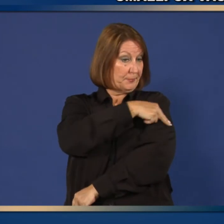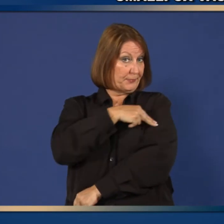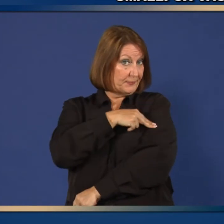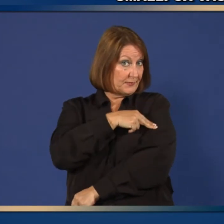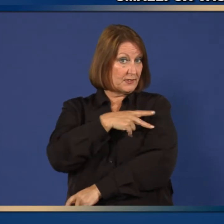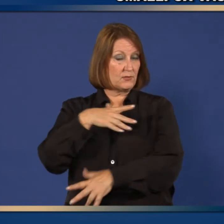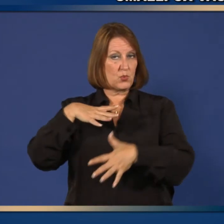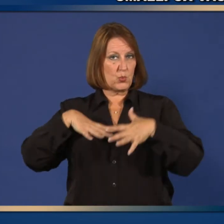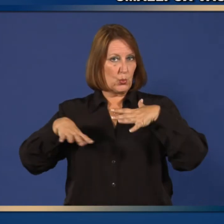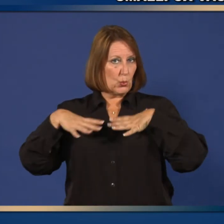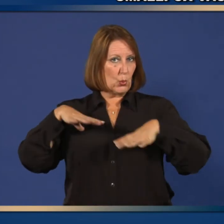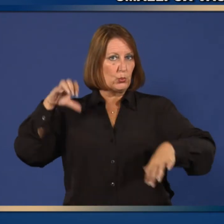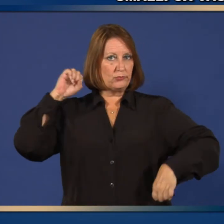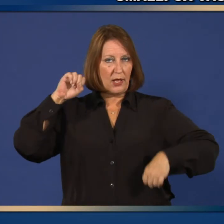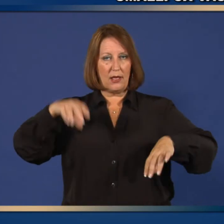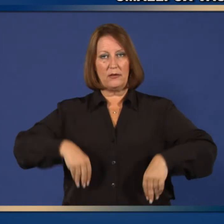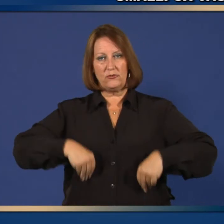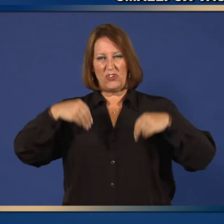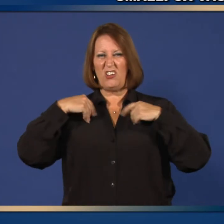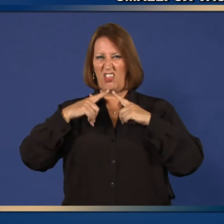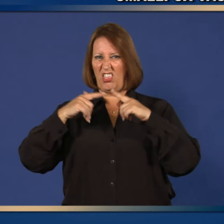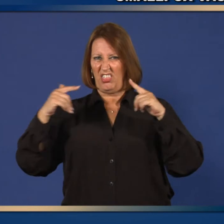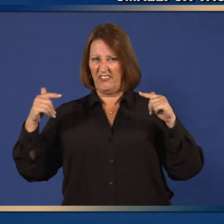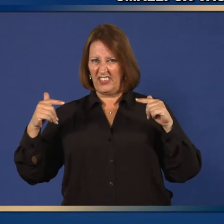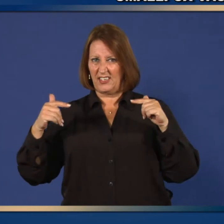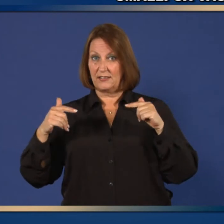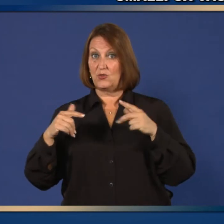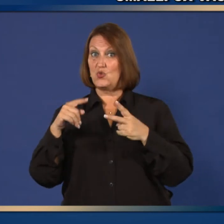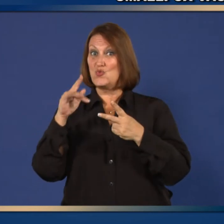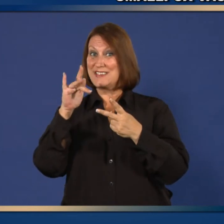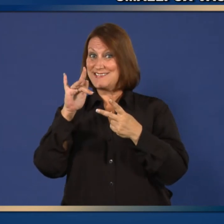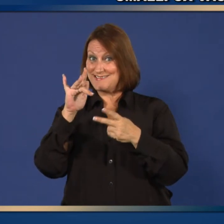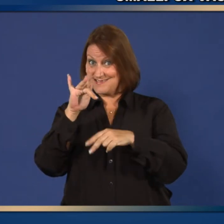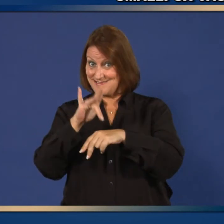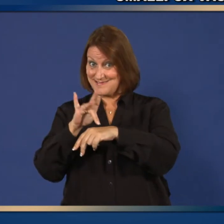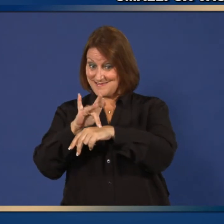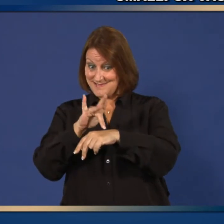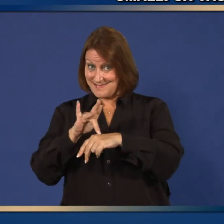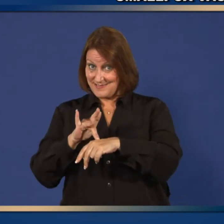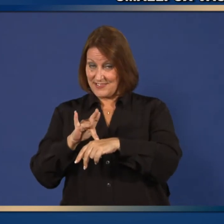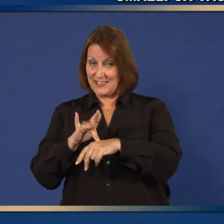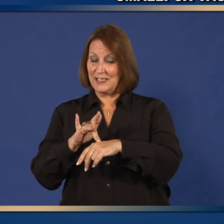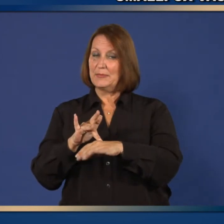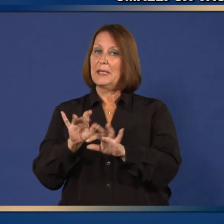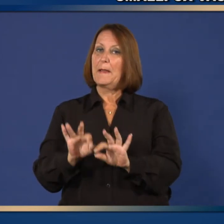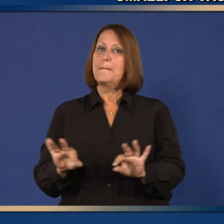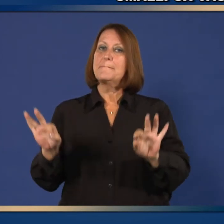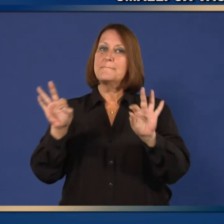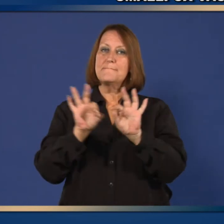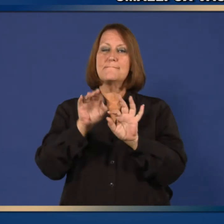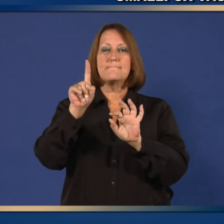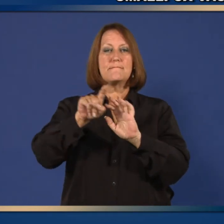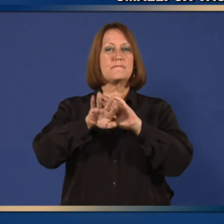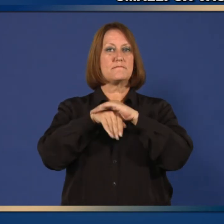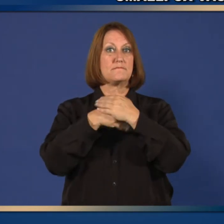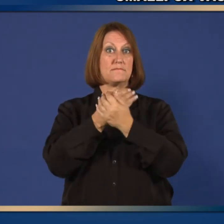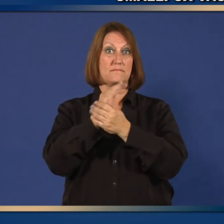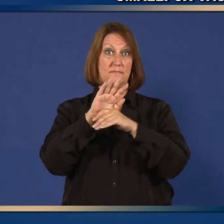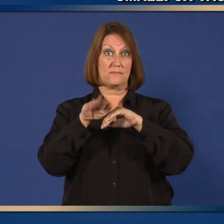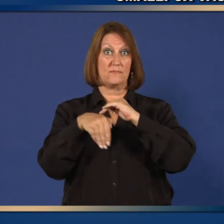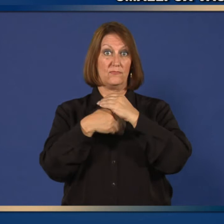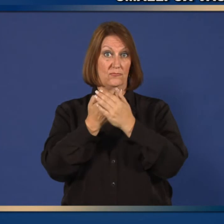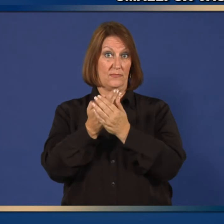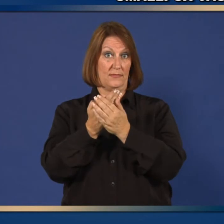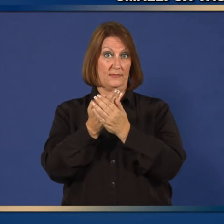or if you touch bandages, clothes, sheets, or towels that have touched the